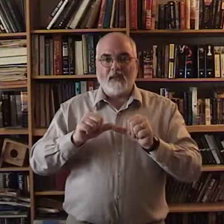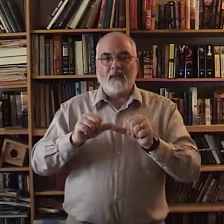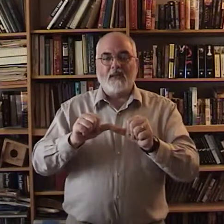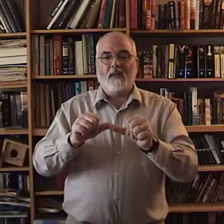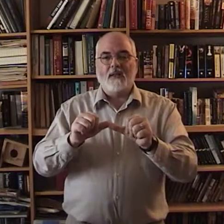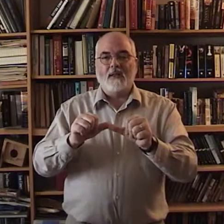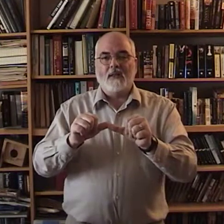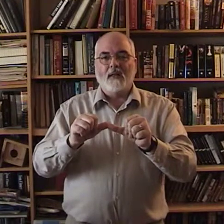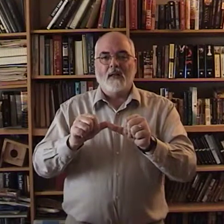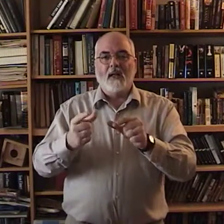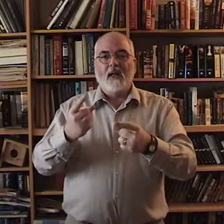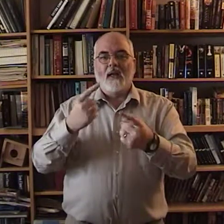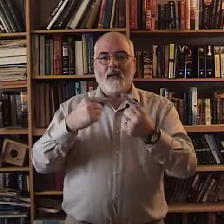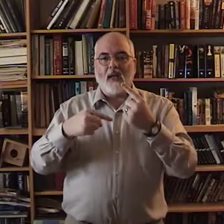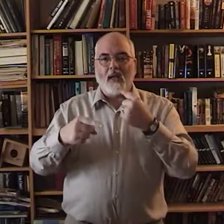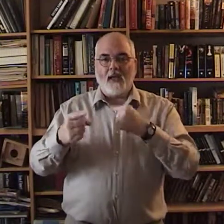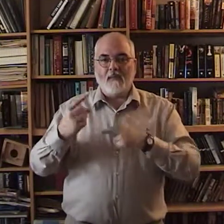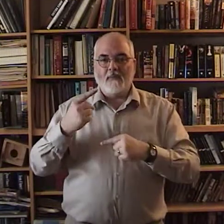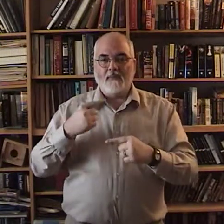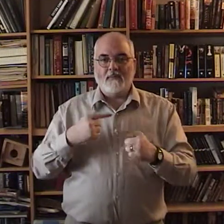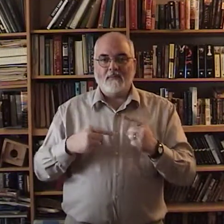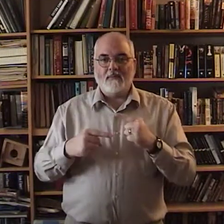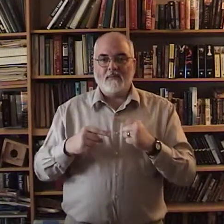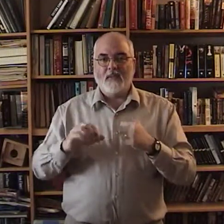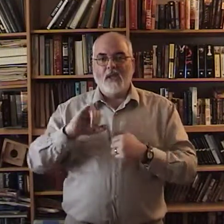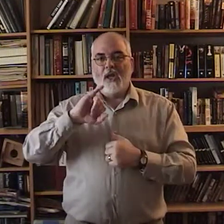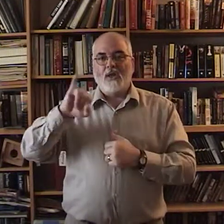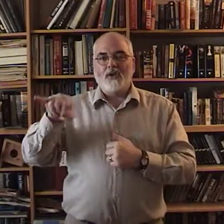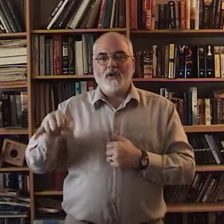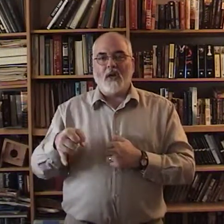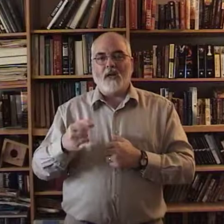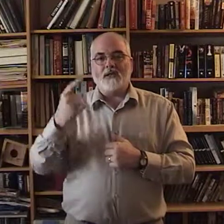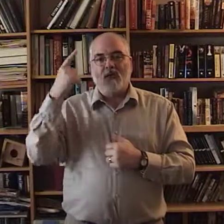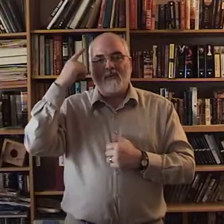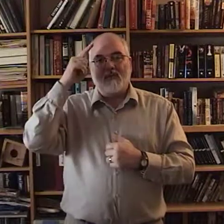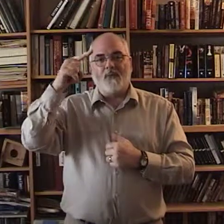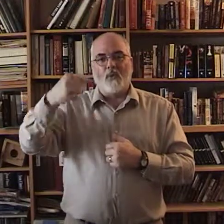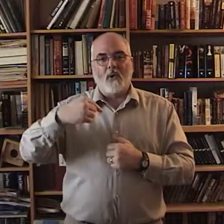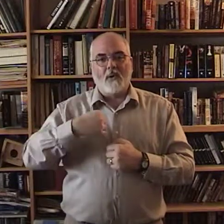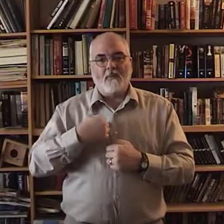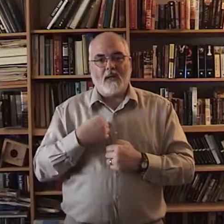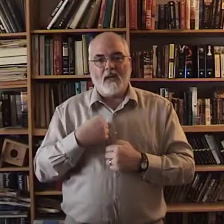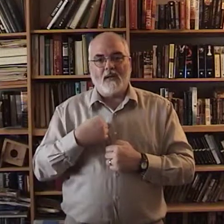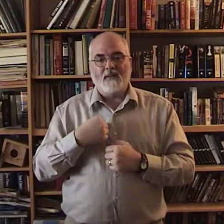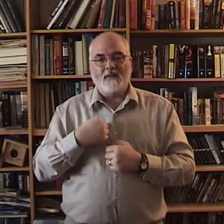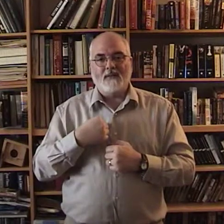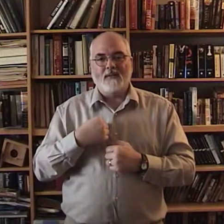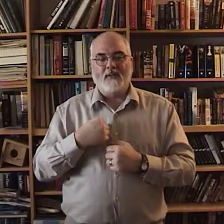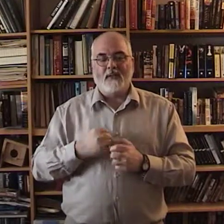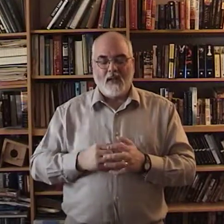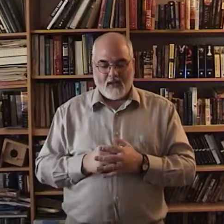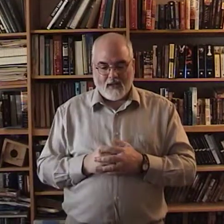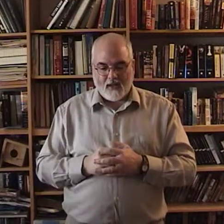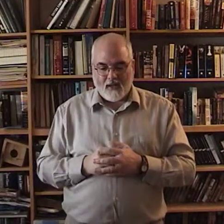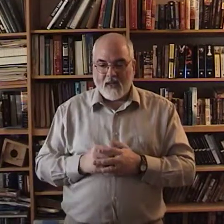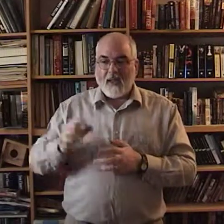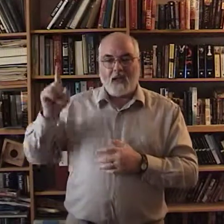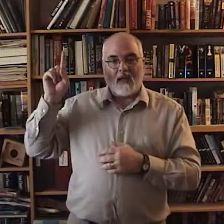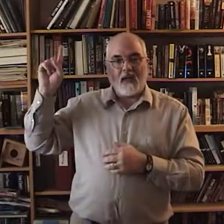still came just for me. All right. He, we